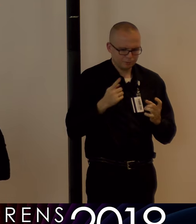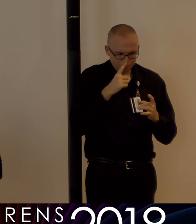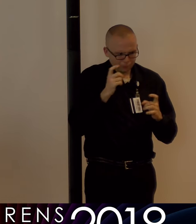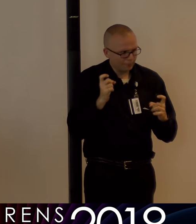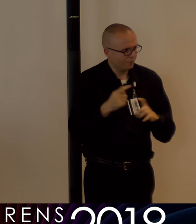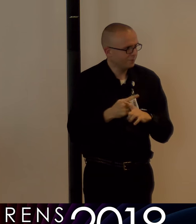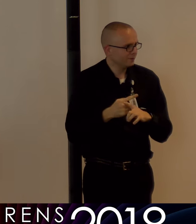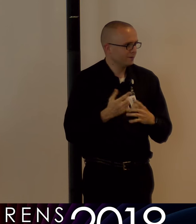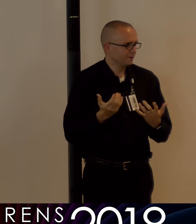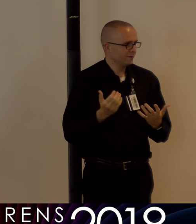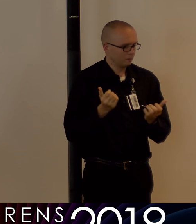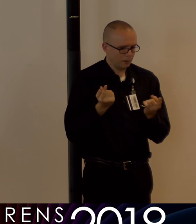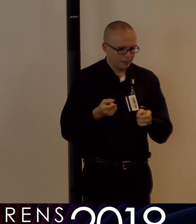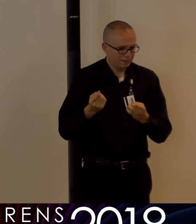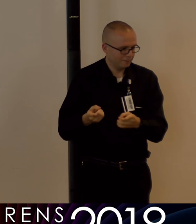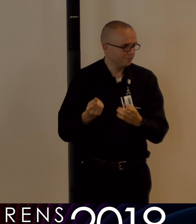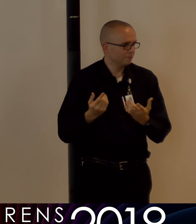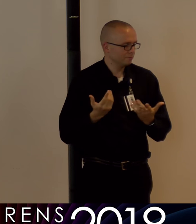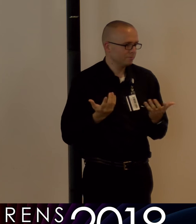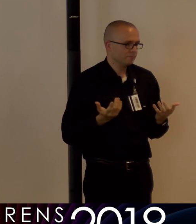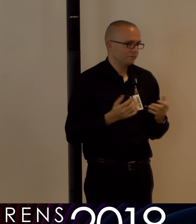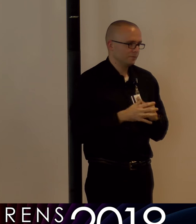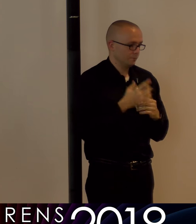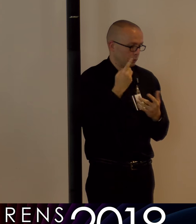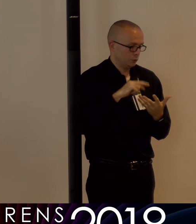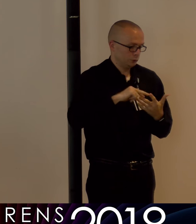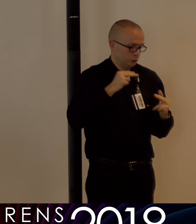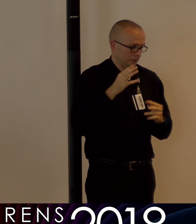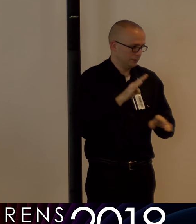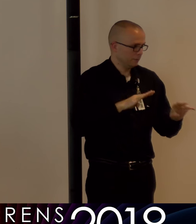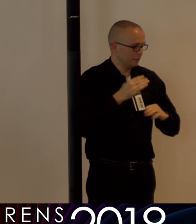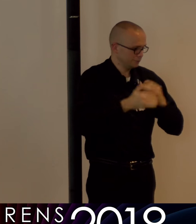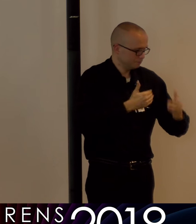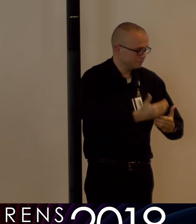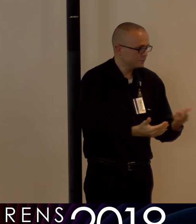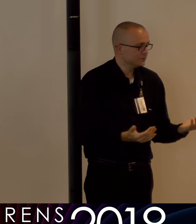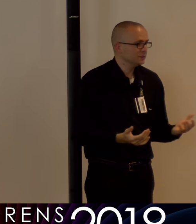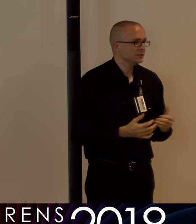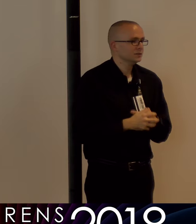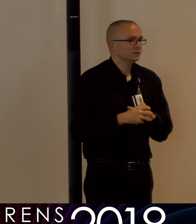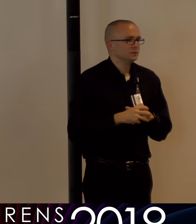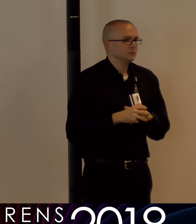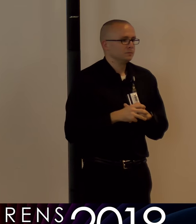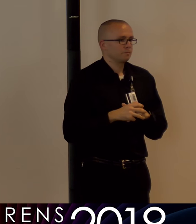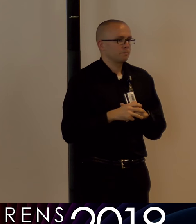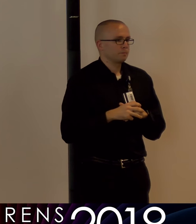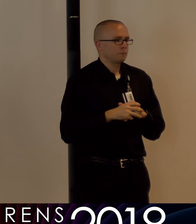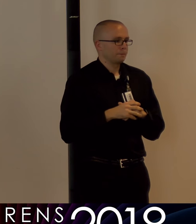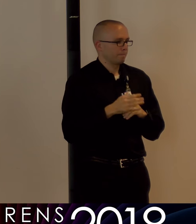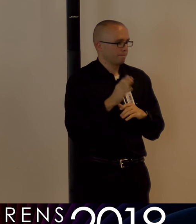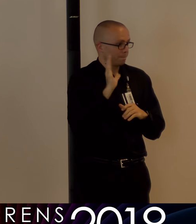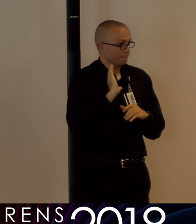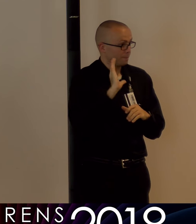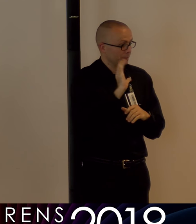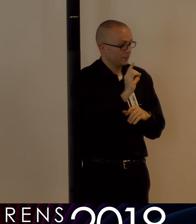of what has to happen for human biology to work, right? Well, back in